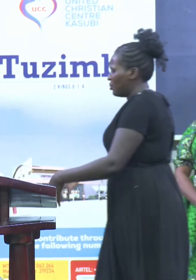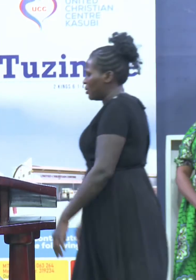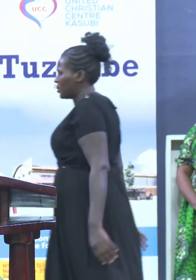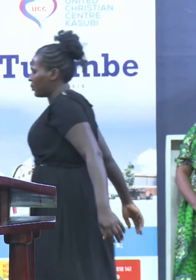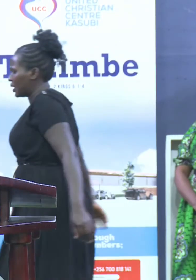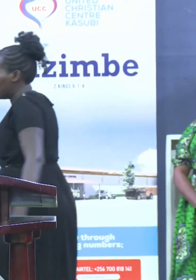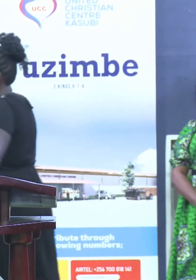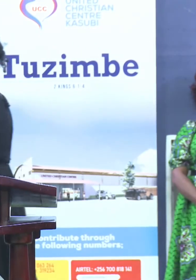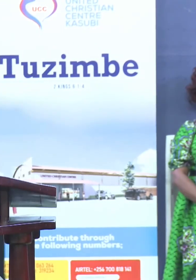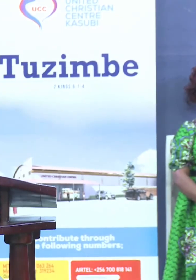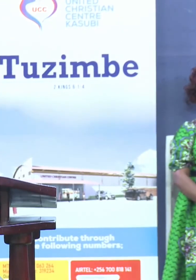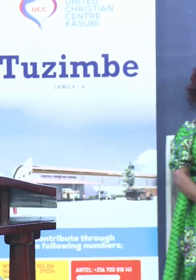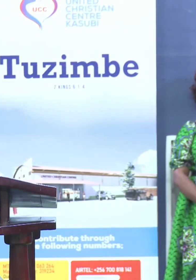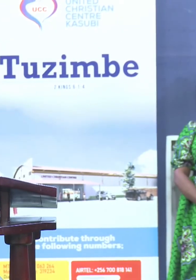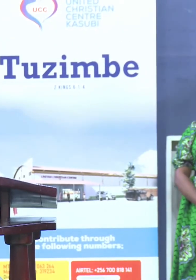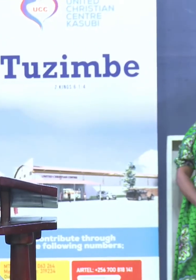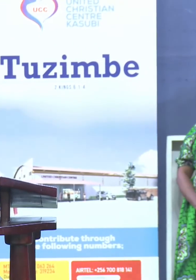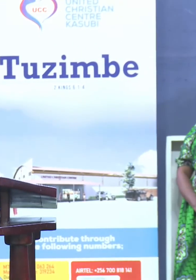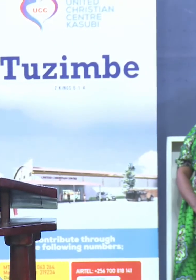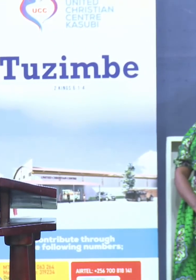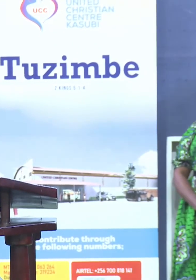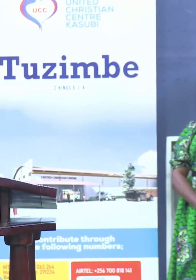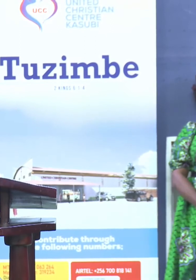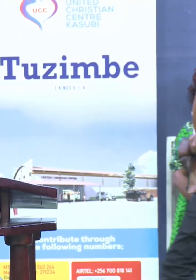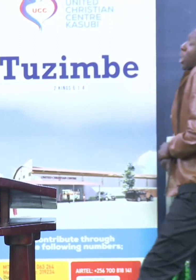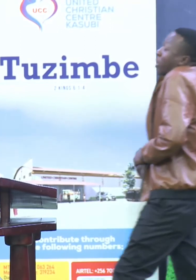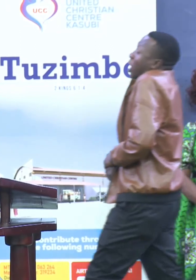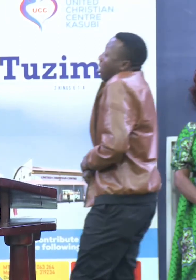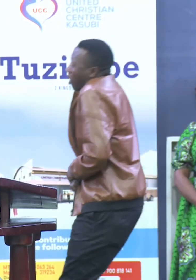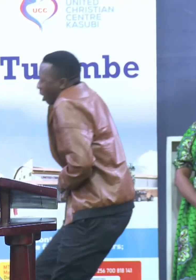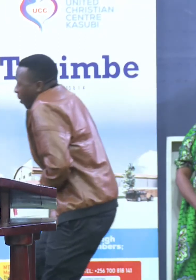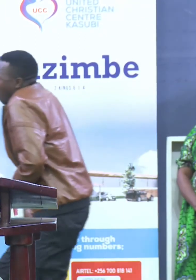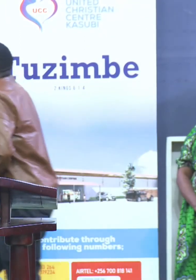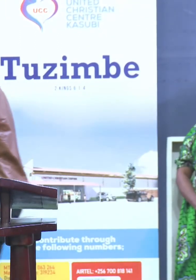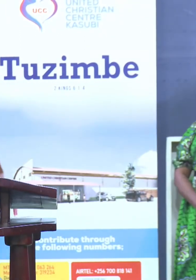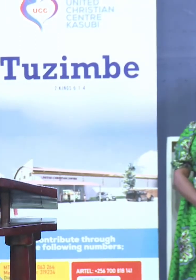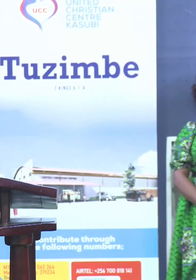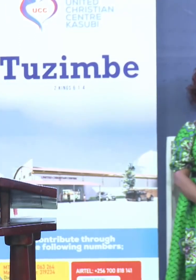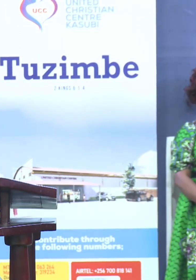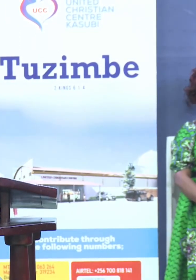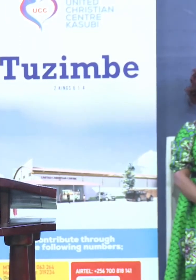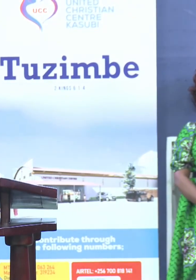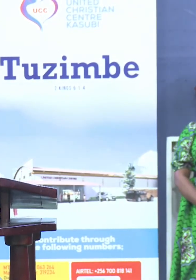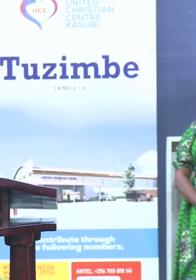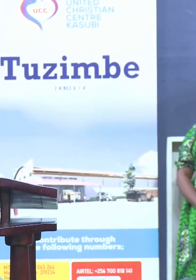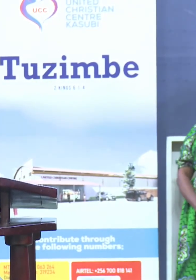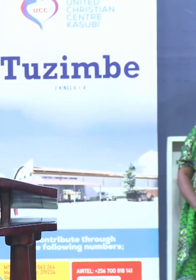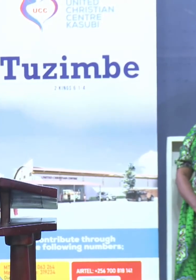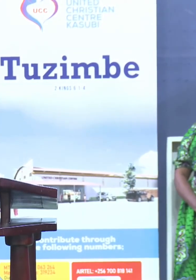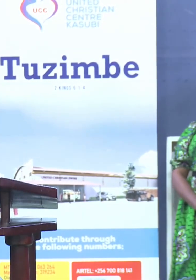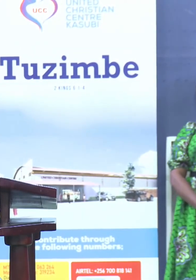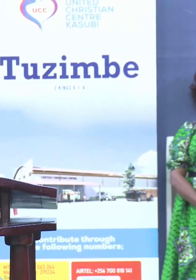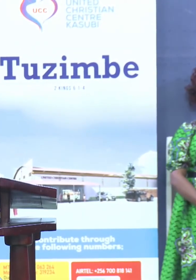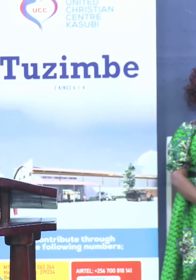Yesu njagala nkwagala okusinga bye neegomba mu bulamu. Kubanga sirinaayo mulala